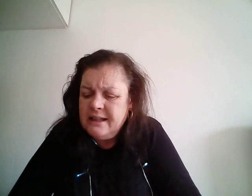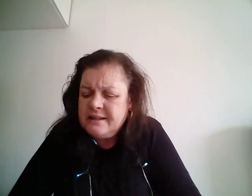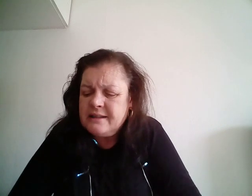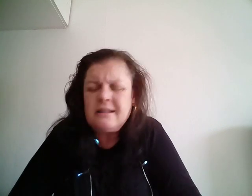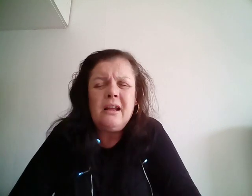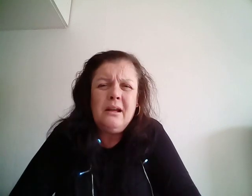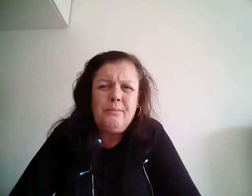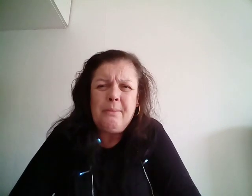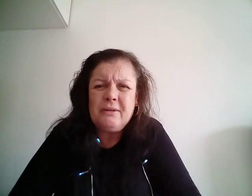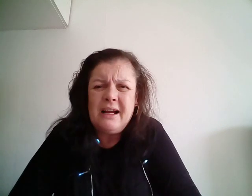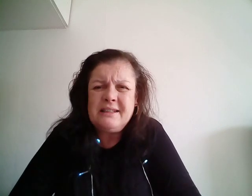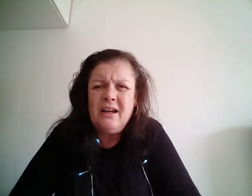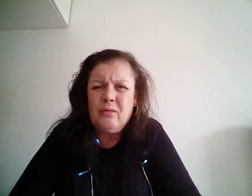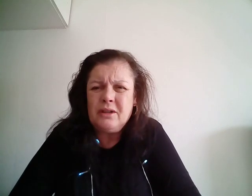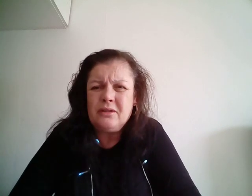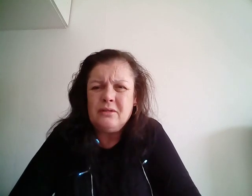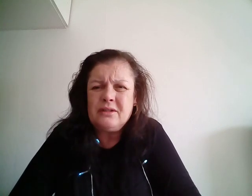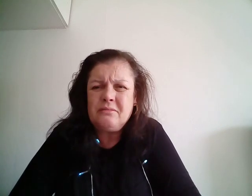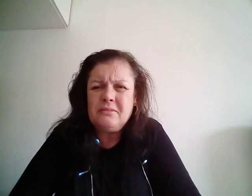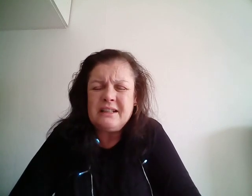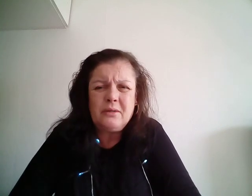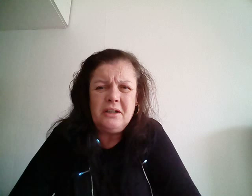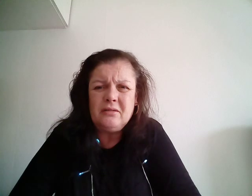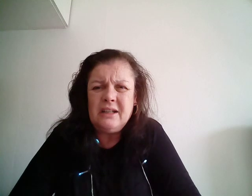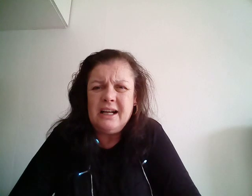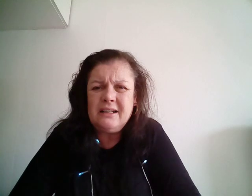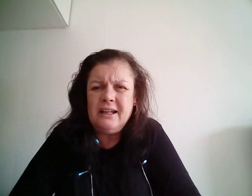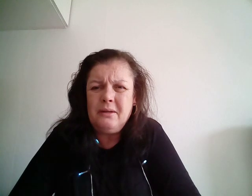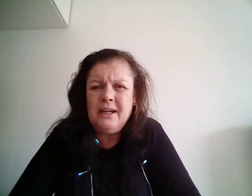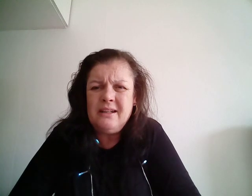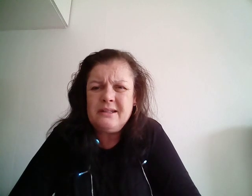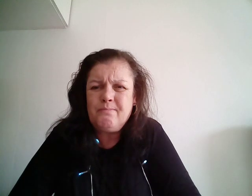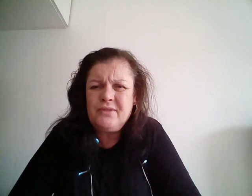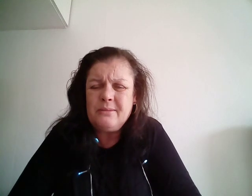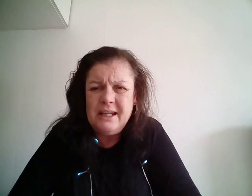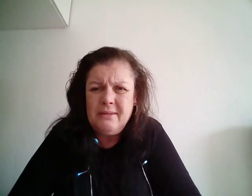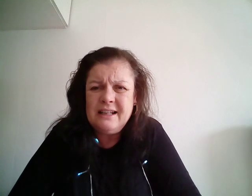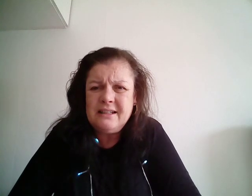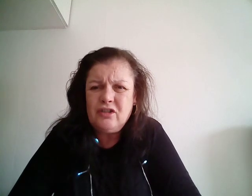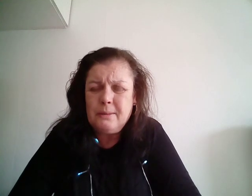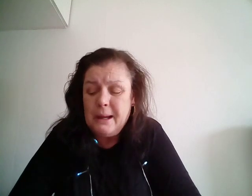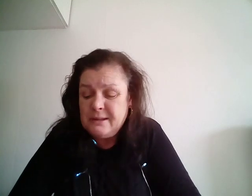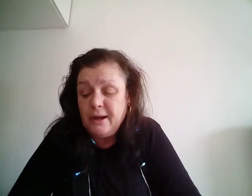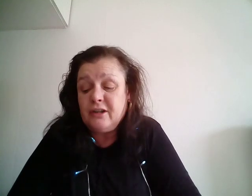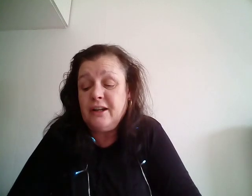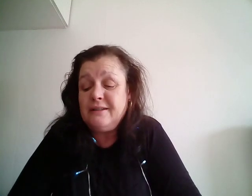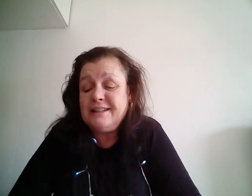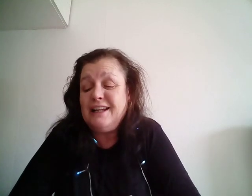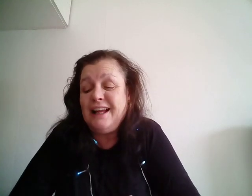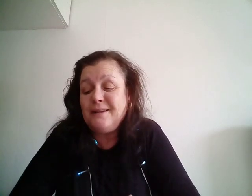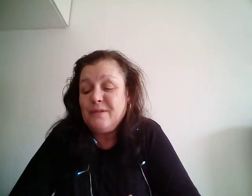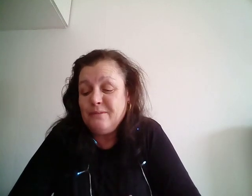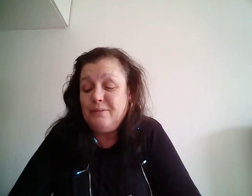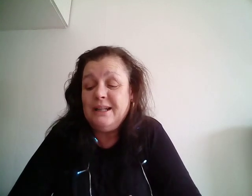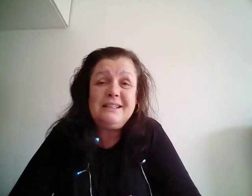Police, paparazzi, I would have thought that's what it looked like. Anyway, to me, my delicious little babies, but I could only see like, Police